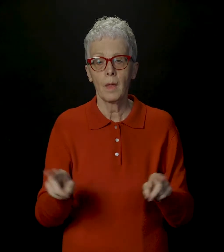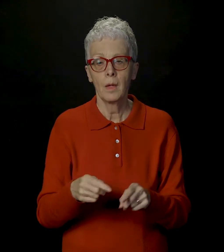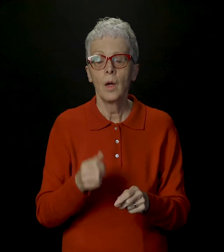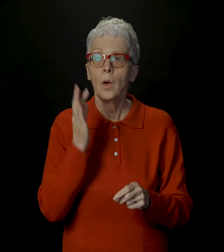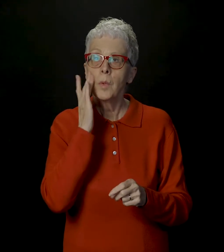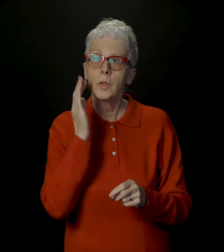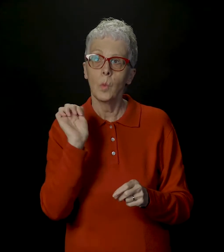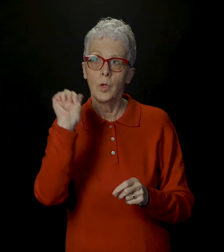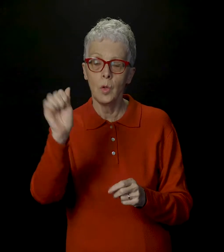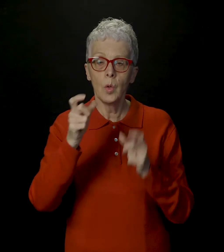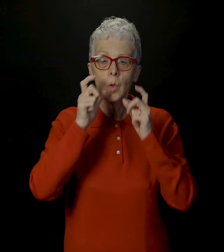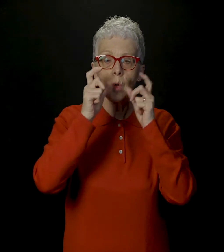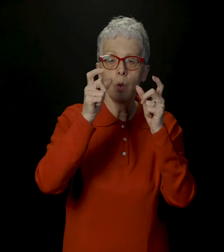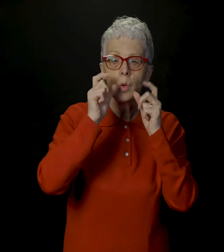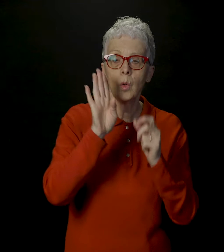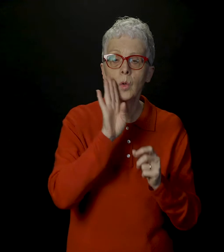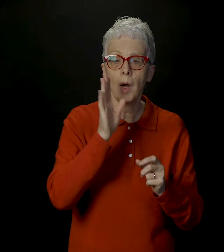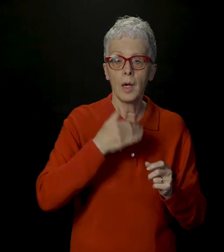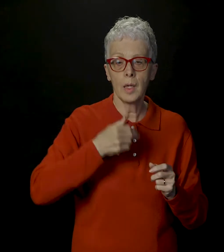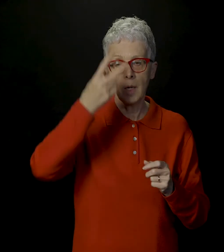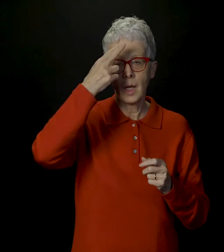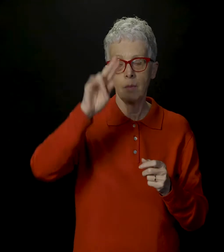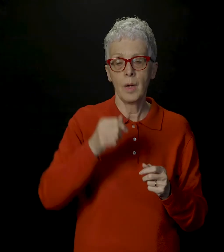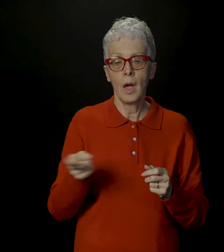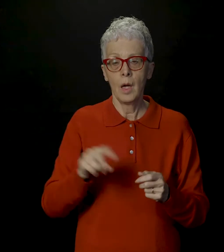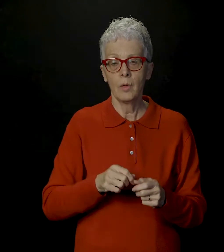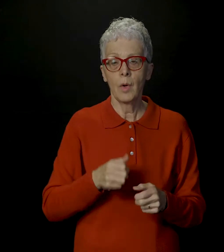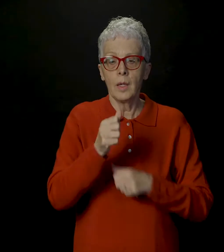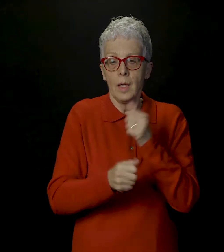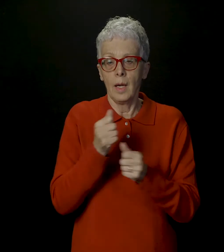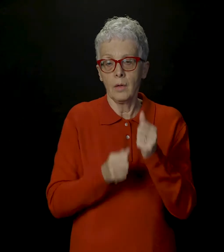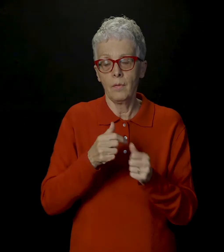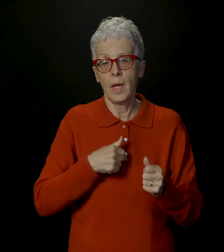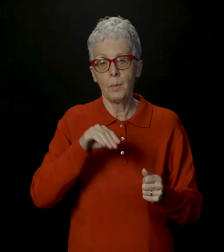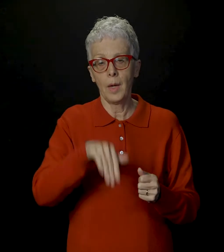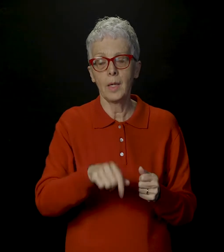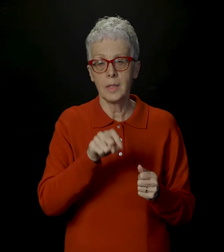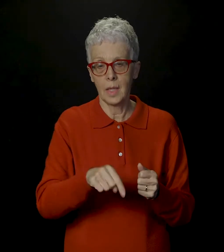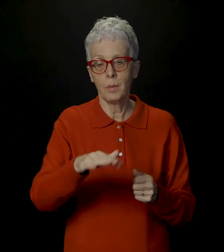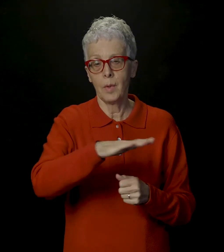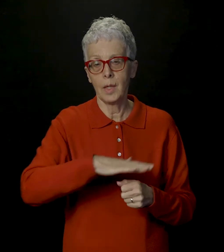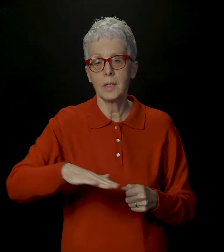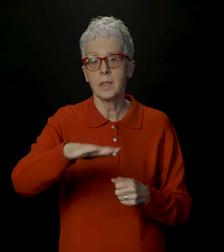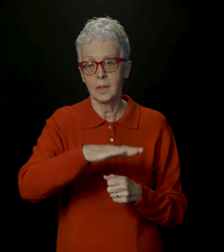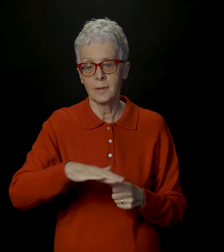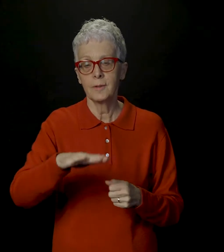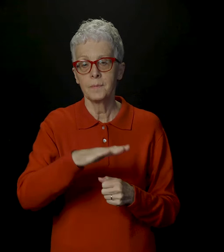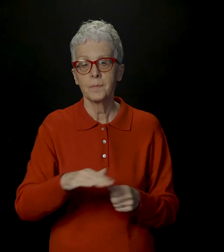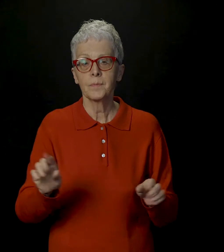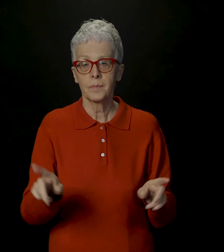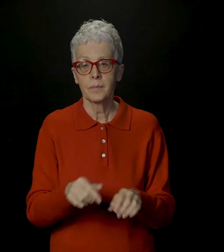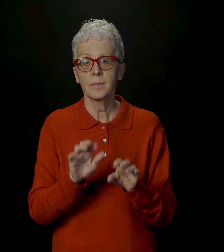It's when you called my name I ran out of that grave